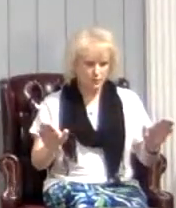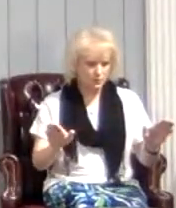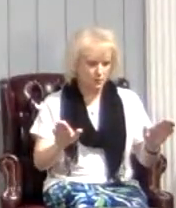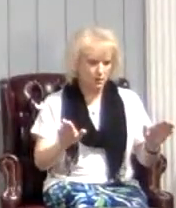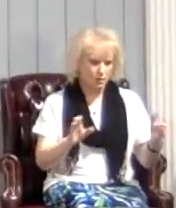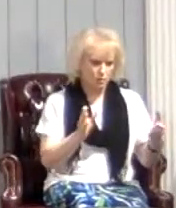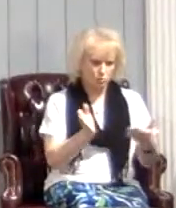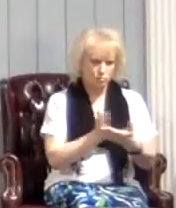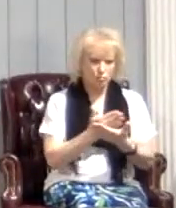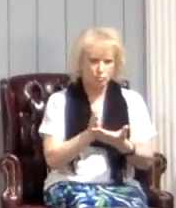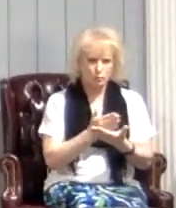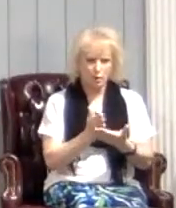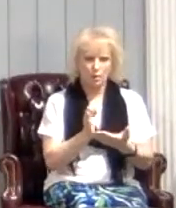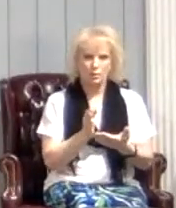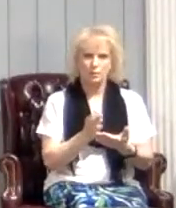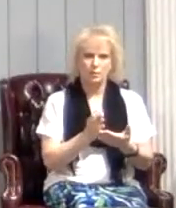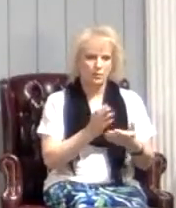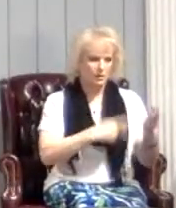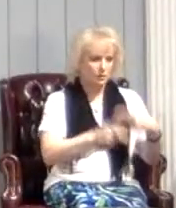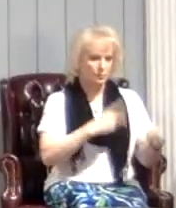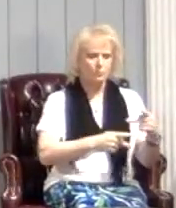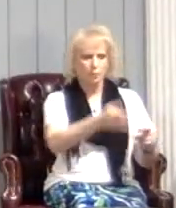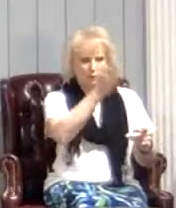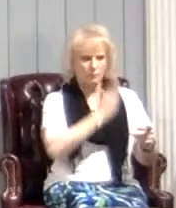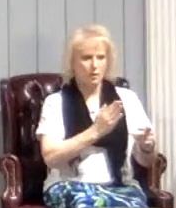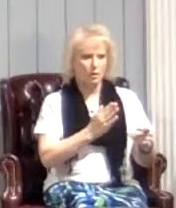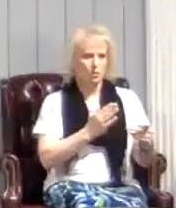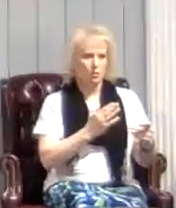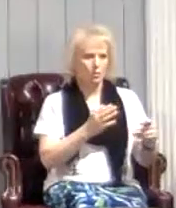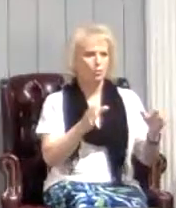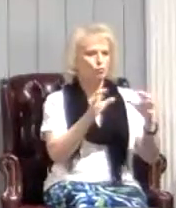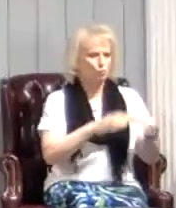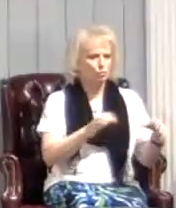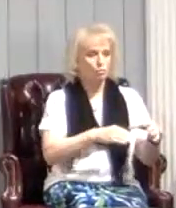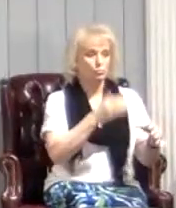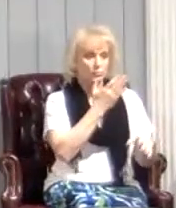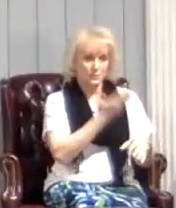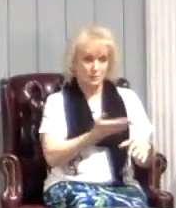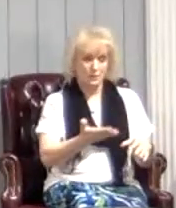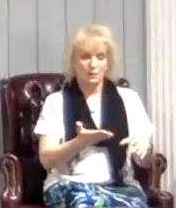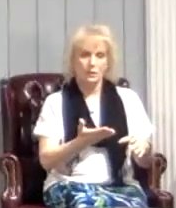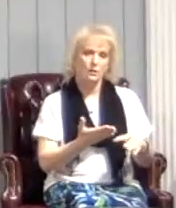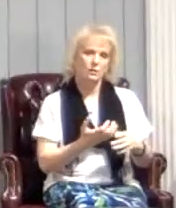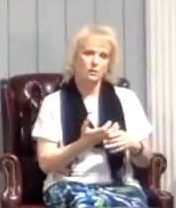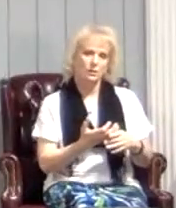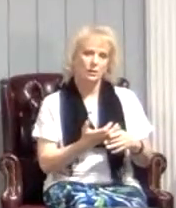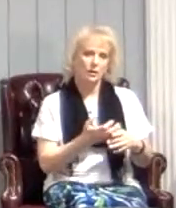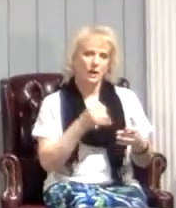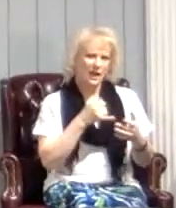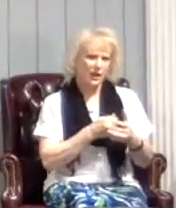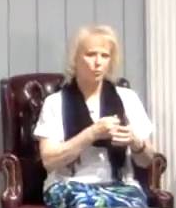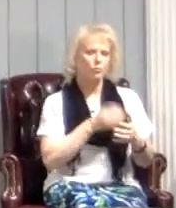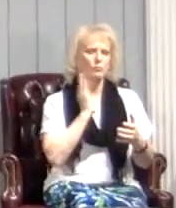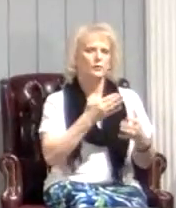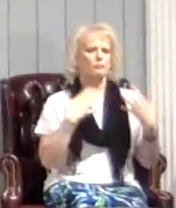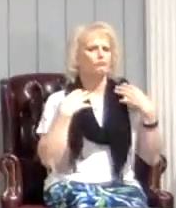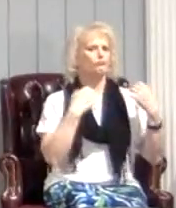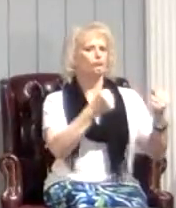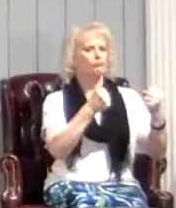So the people of God are going to do something, and it's going to be